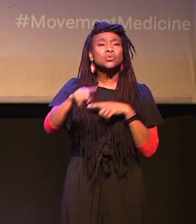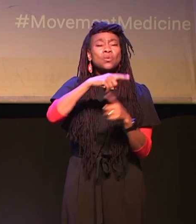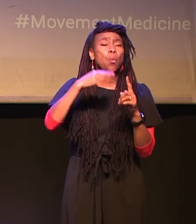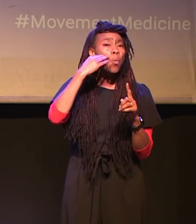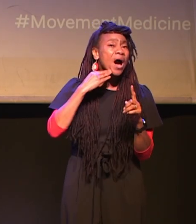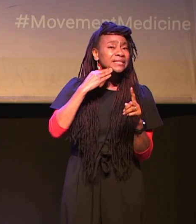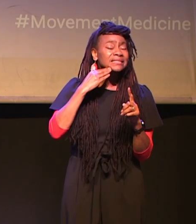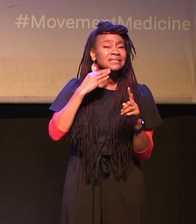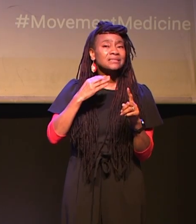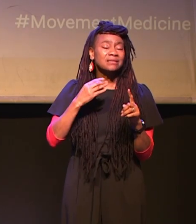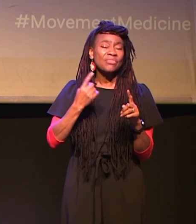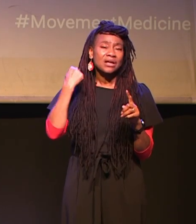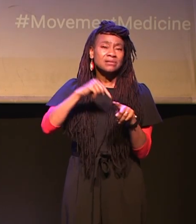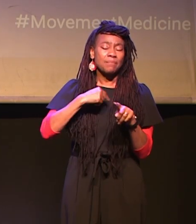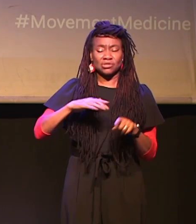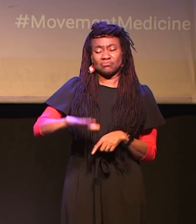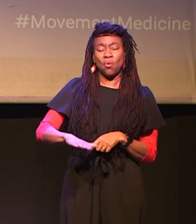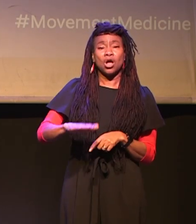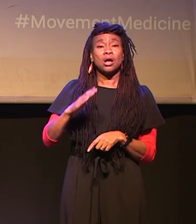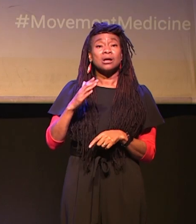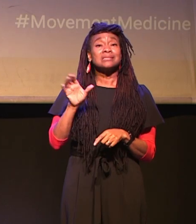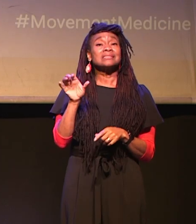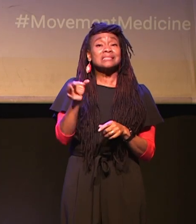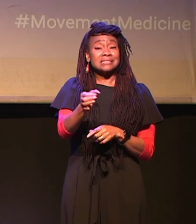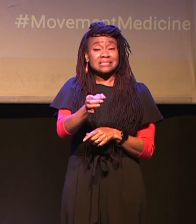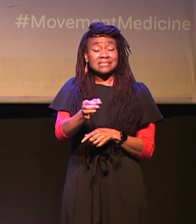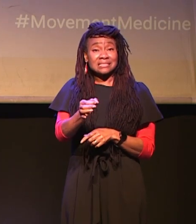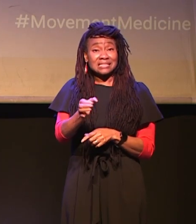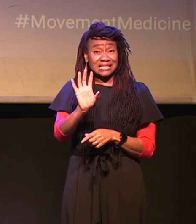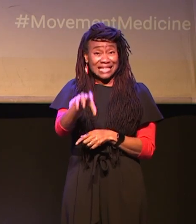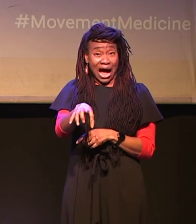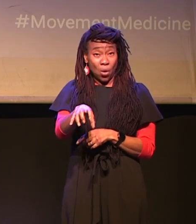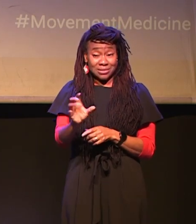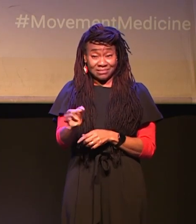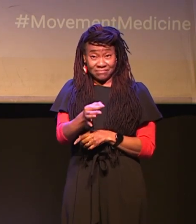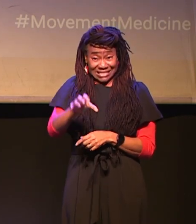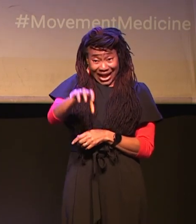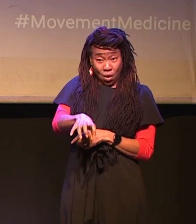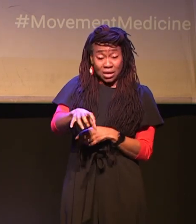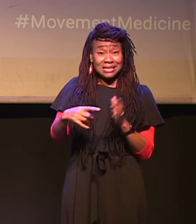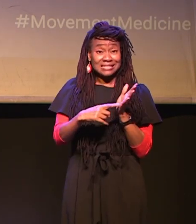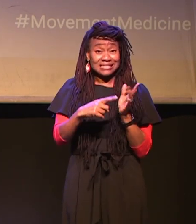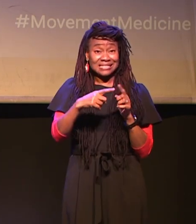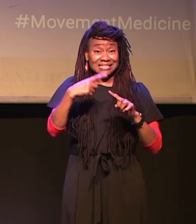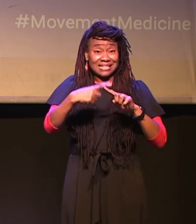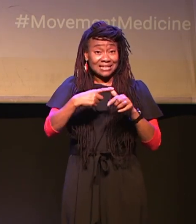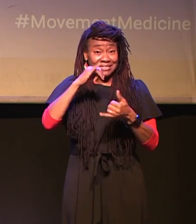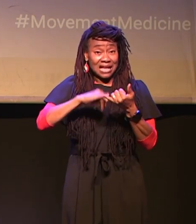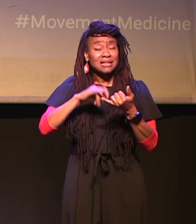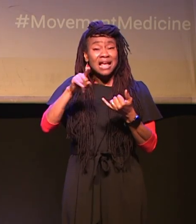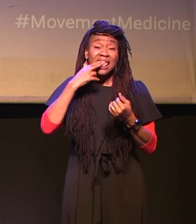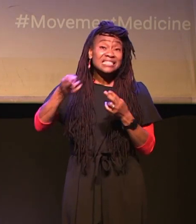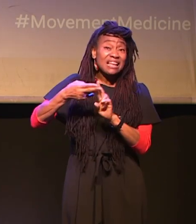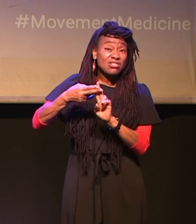a town in Texas. Whatever stereotype you have, that's what I'm talking about in this moment. And I felt like when I would